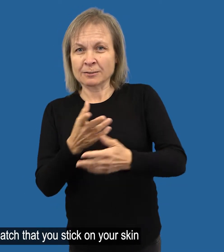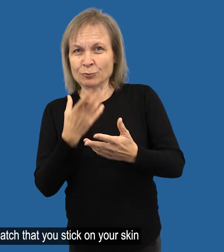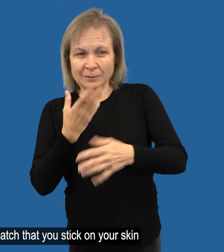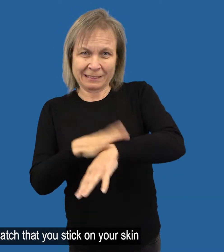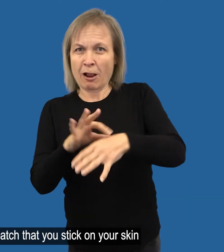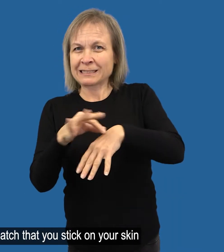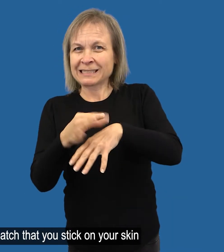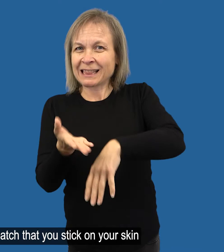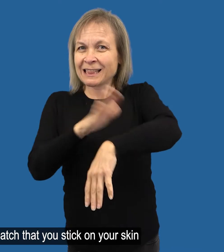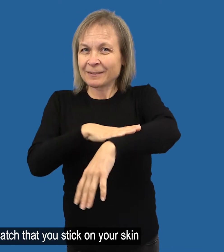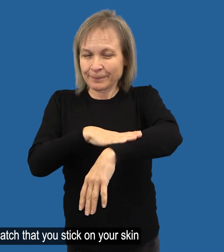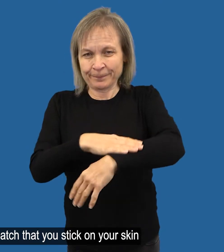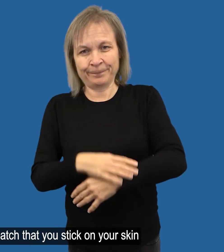a patch that you stick on your skin,